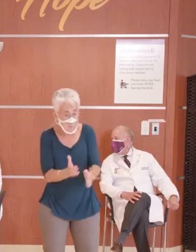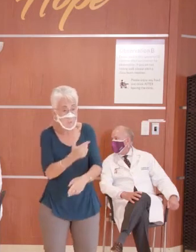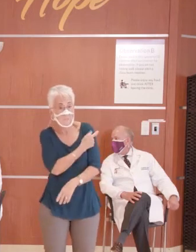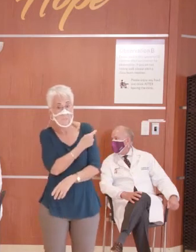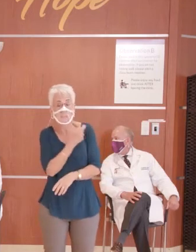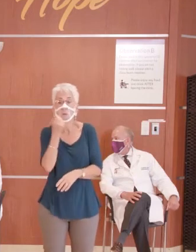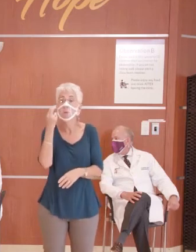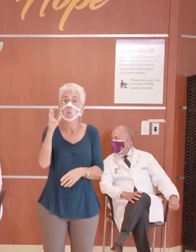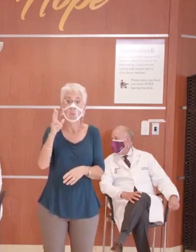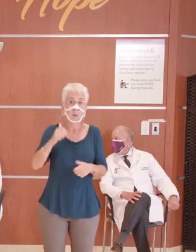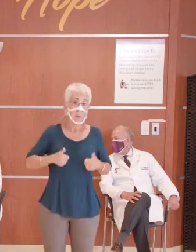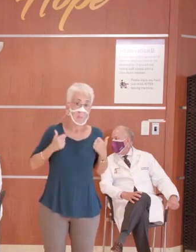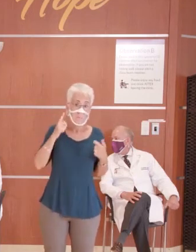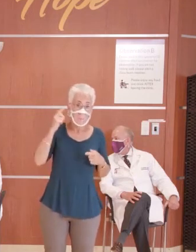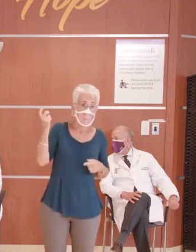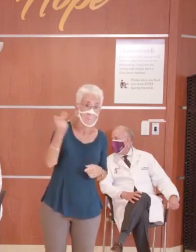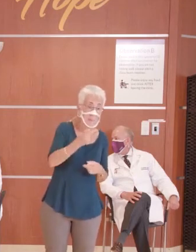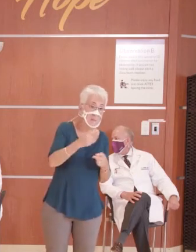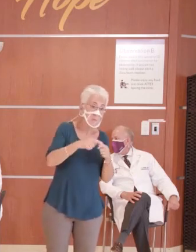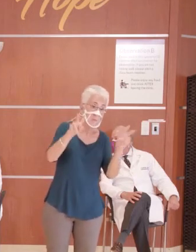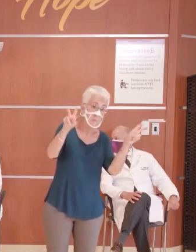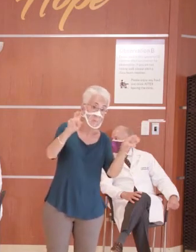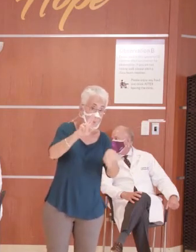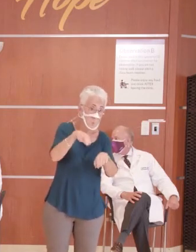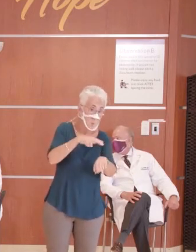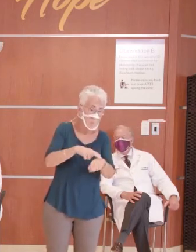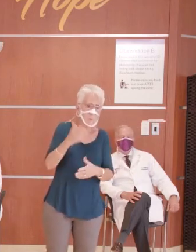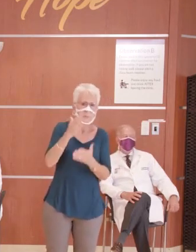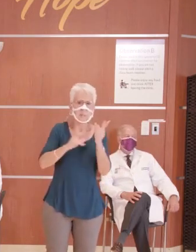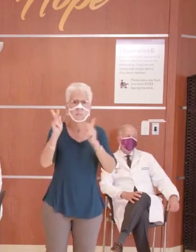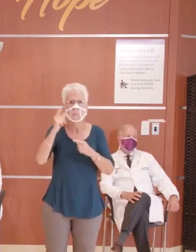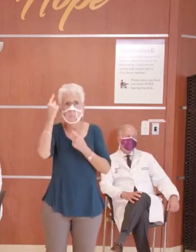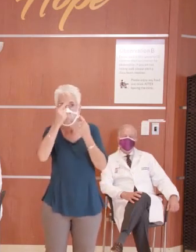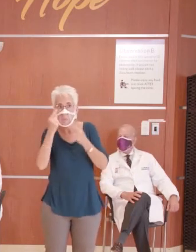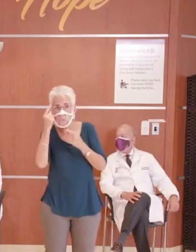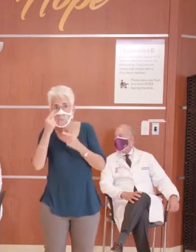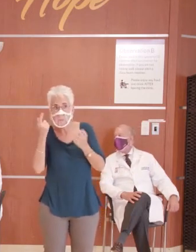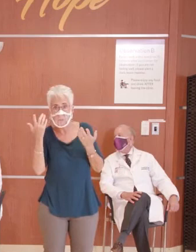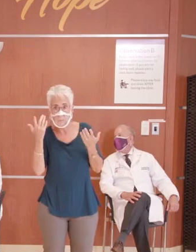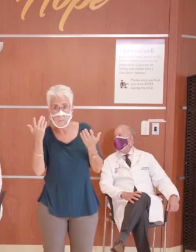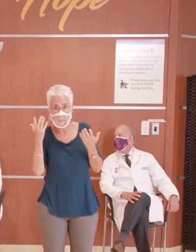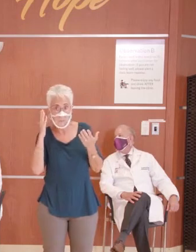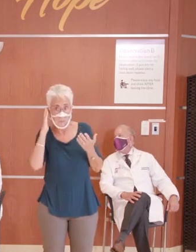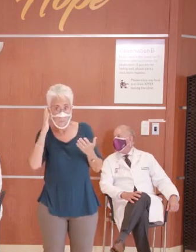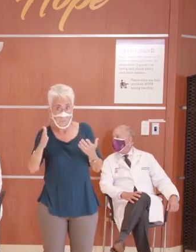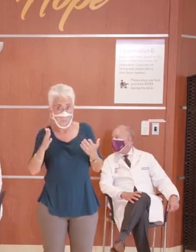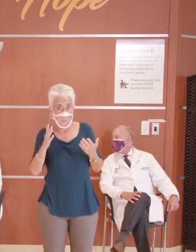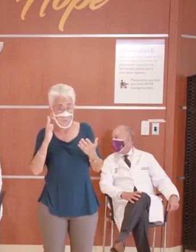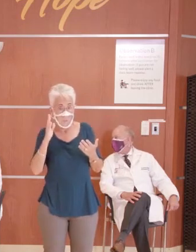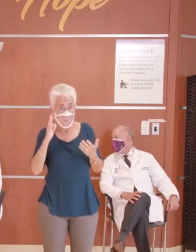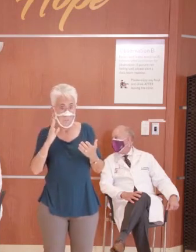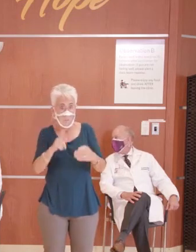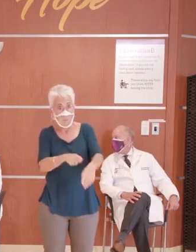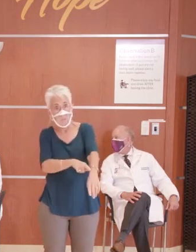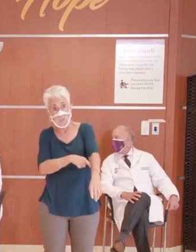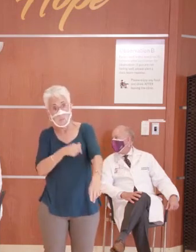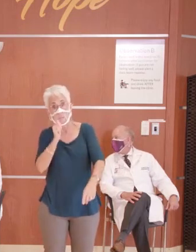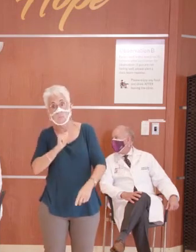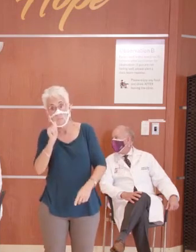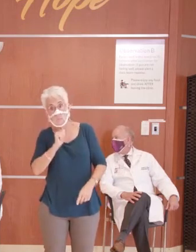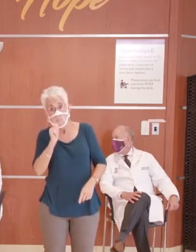of going to return to normal? I know a lot of people are wondering, is COVID going to be a long-term problem?